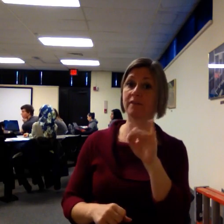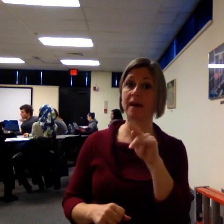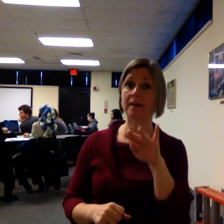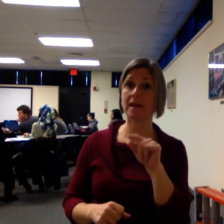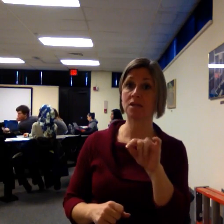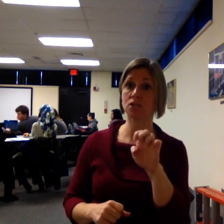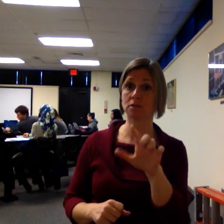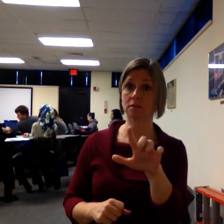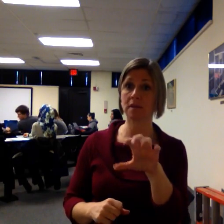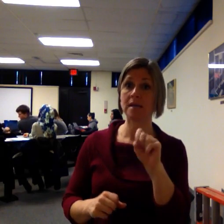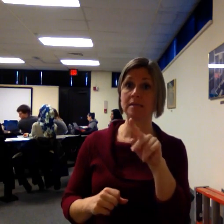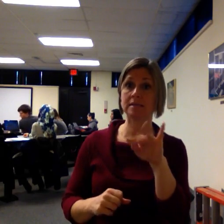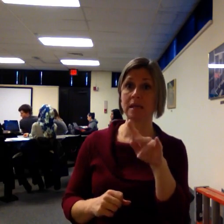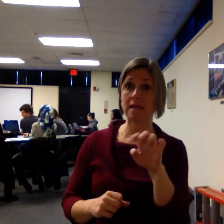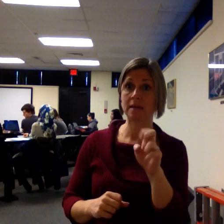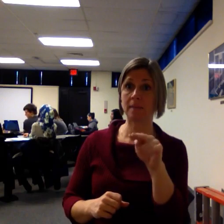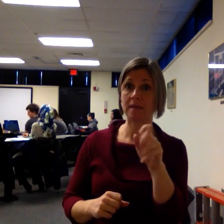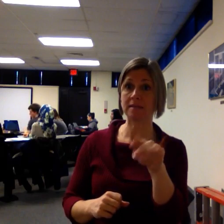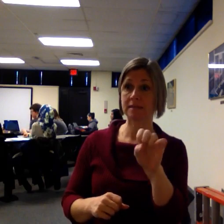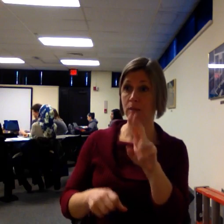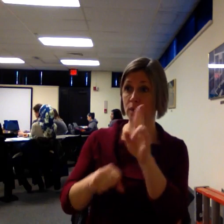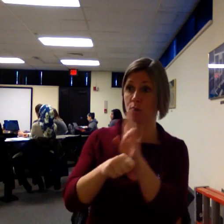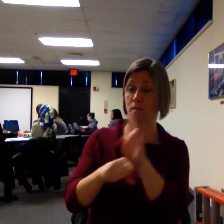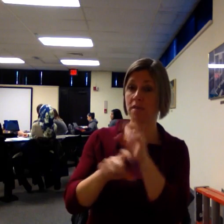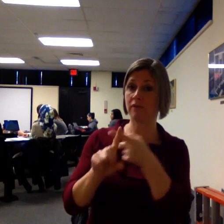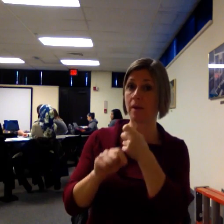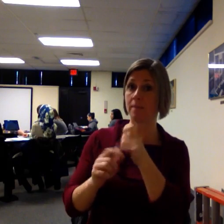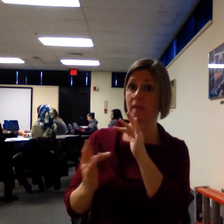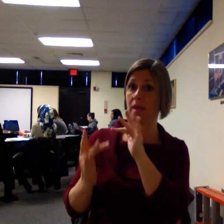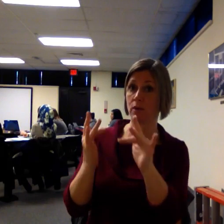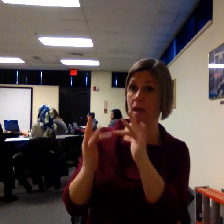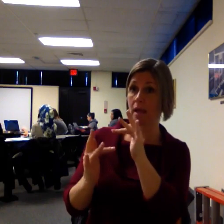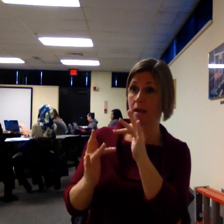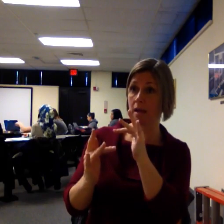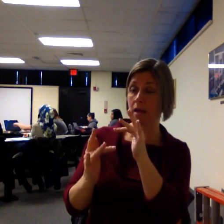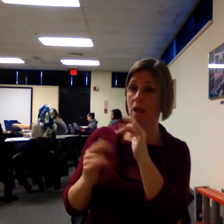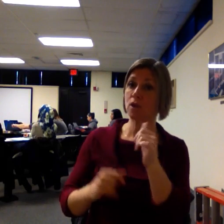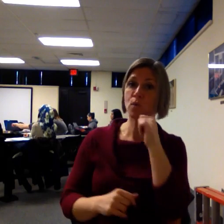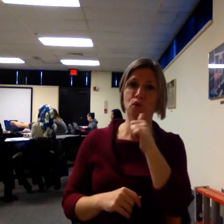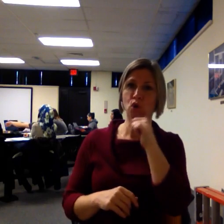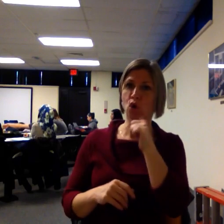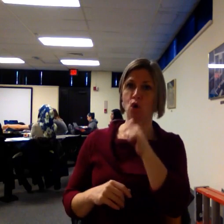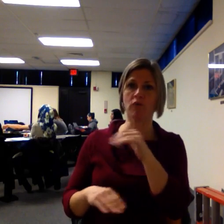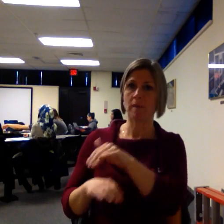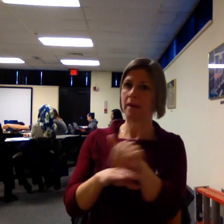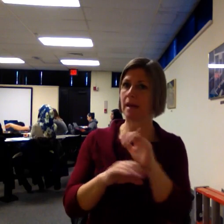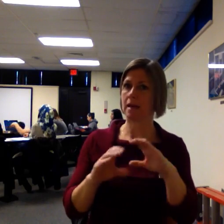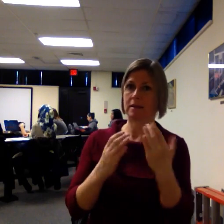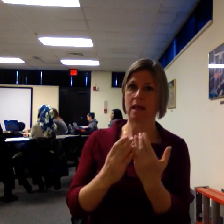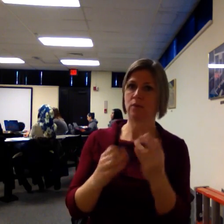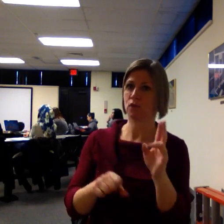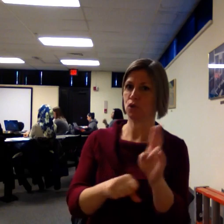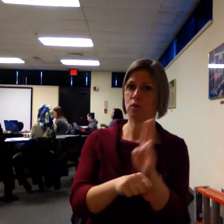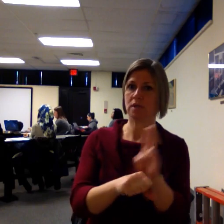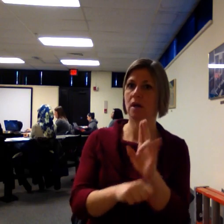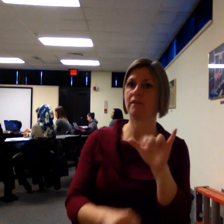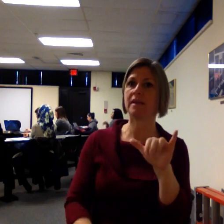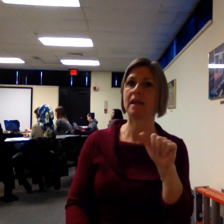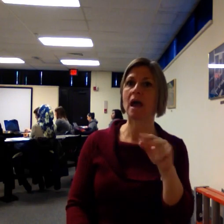telling you to pull off of the website. I had a gal in the night class that was using something off of Yahoo Finance, and she had really funky numbers.